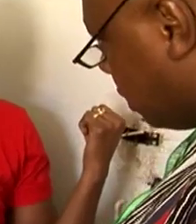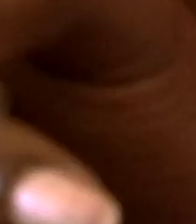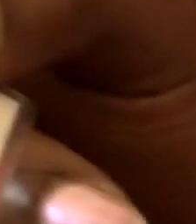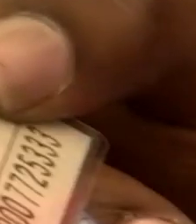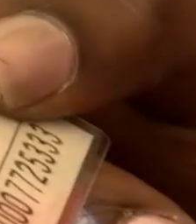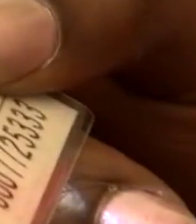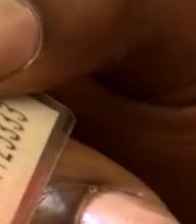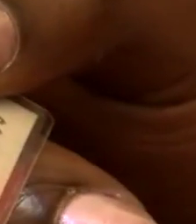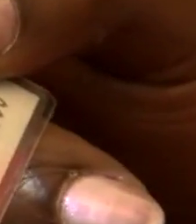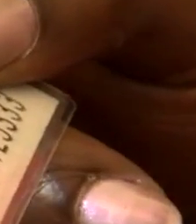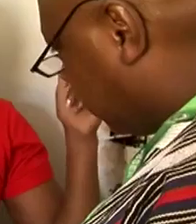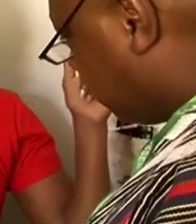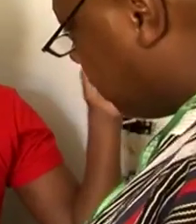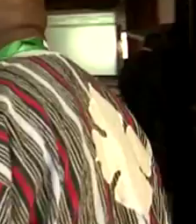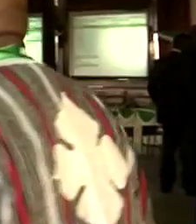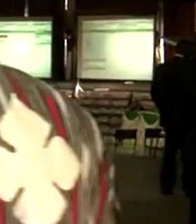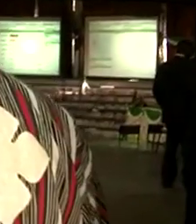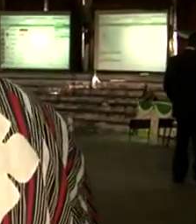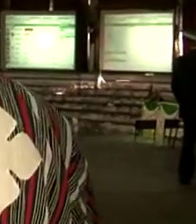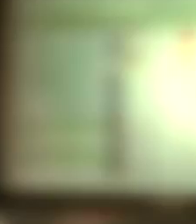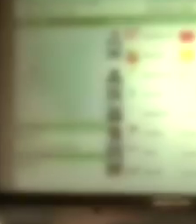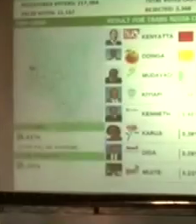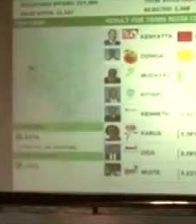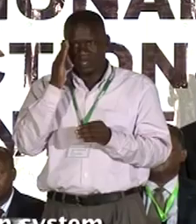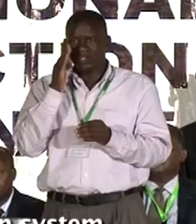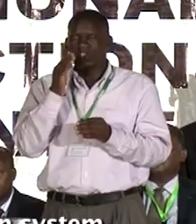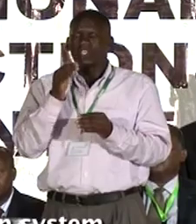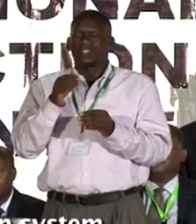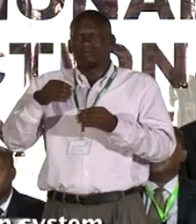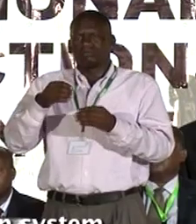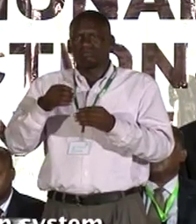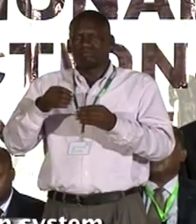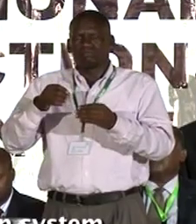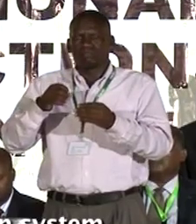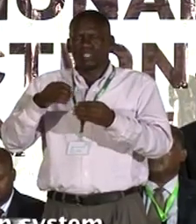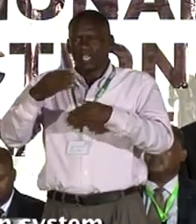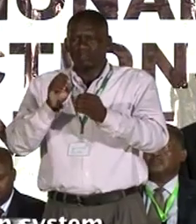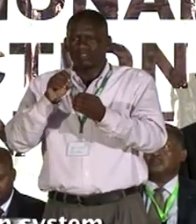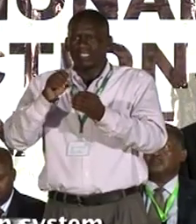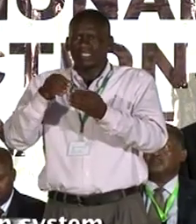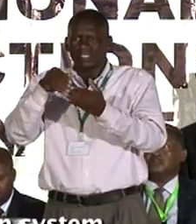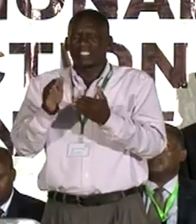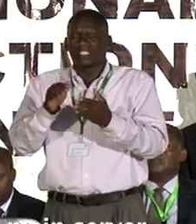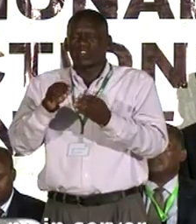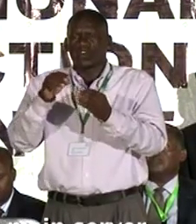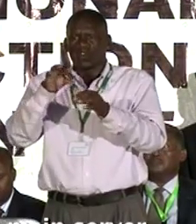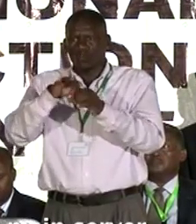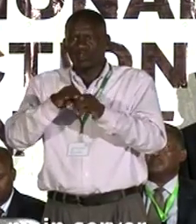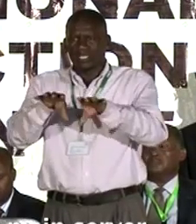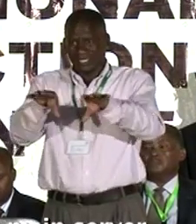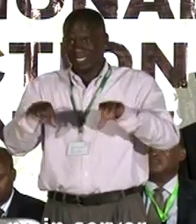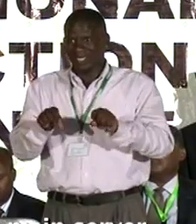with the machine outside, it's not there. We were told to come and check with the electronic vote transmission system had challenges,